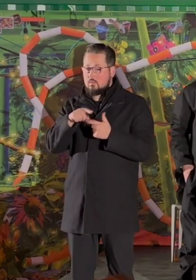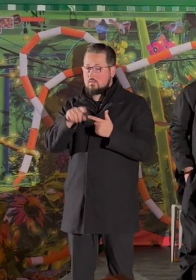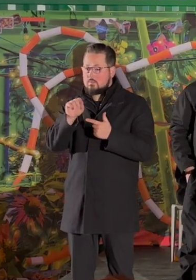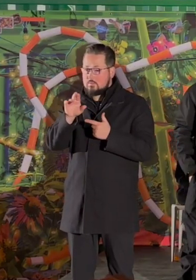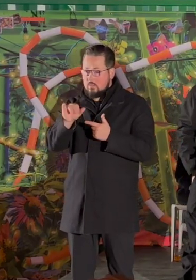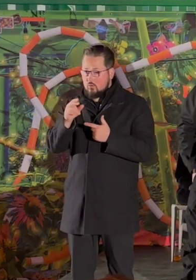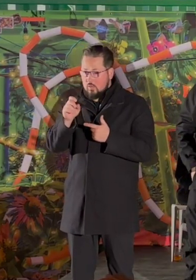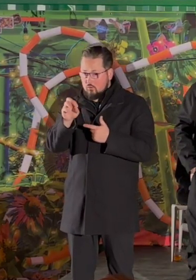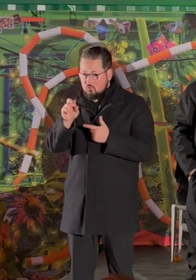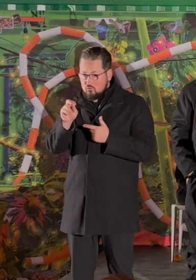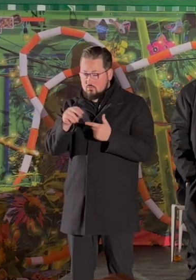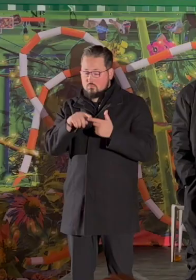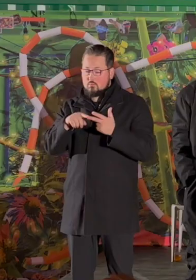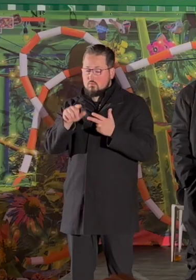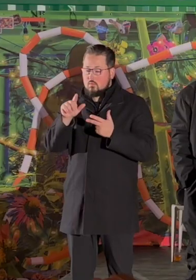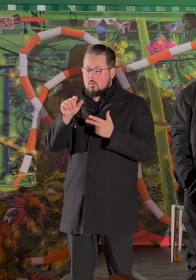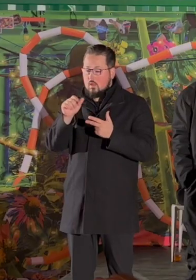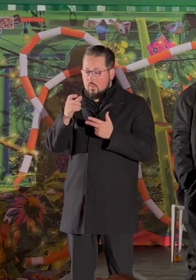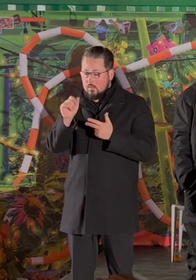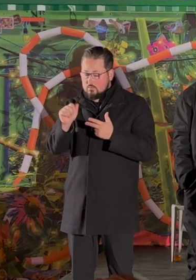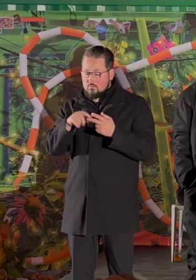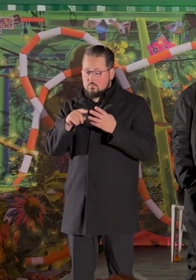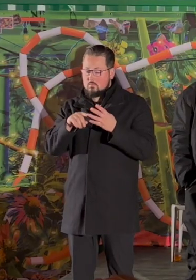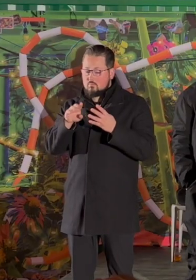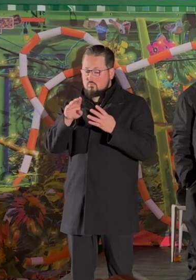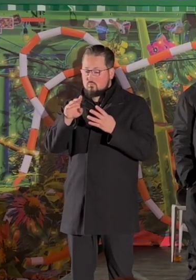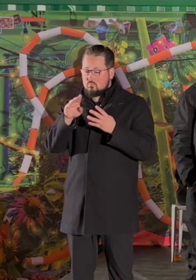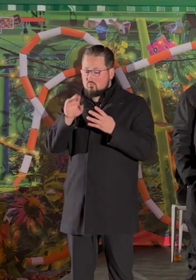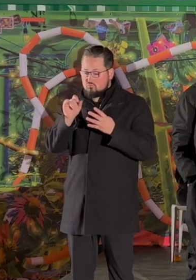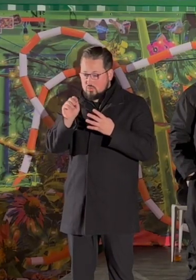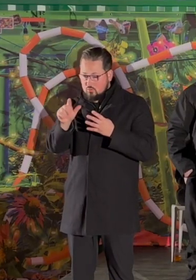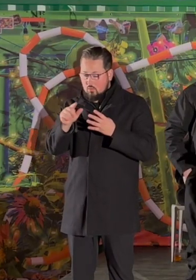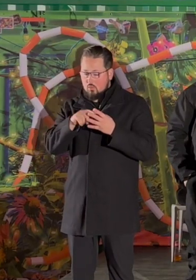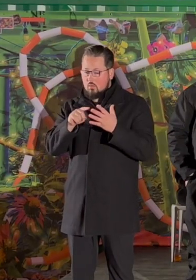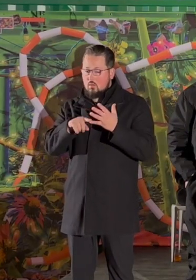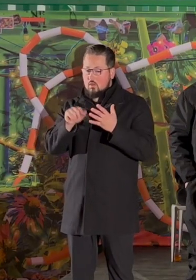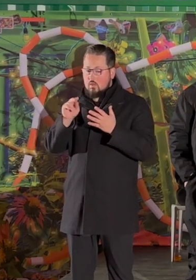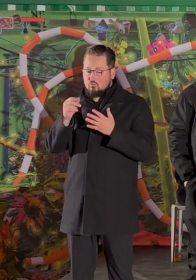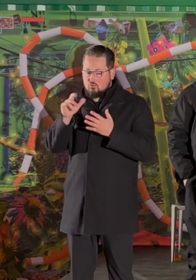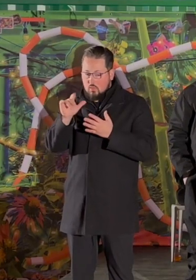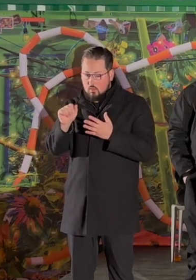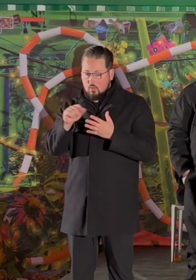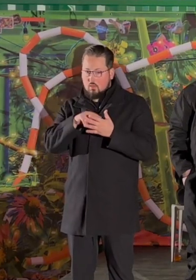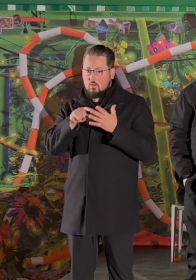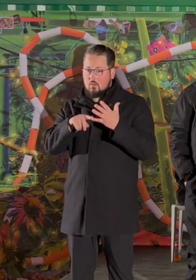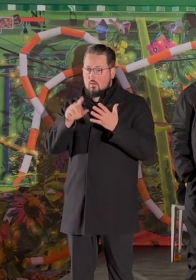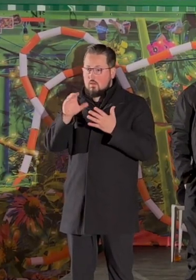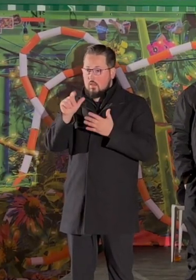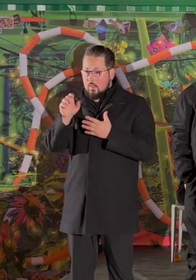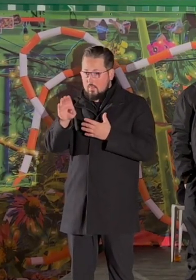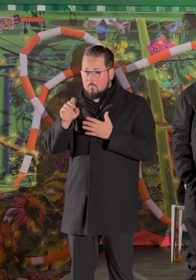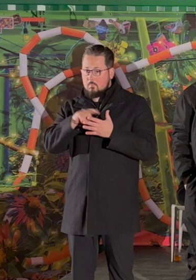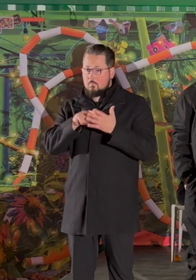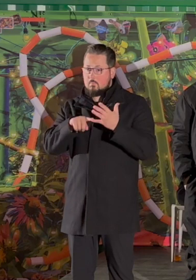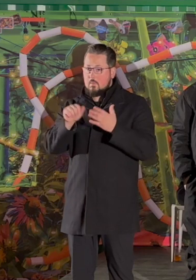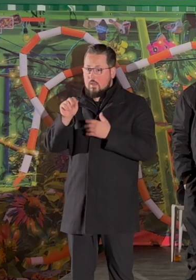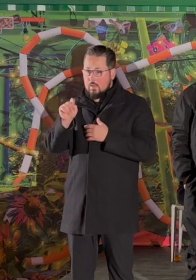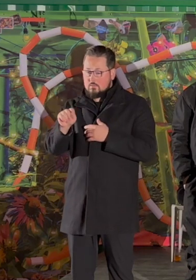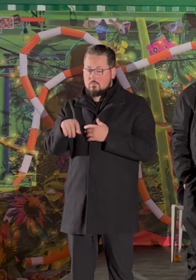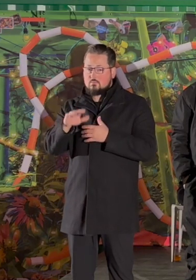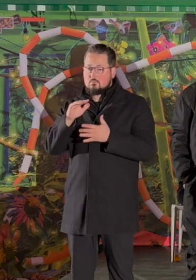Terry Henderson, Alexa Bristol, Pangelica Hall, Caleb, Ants,